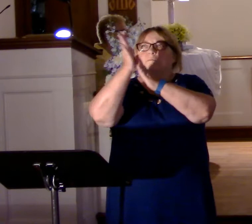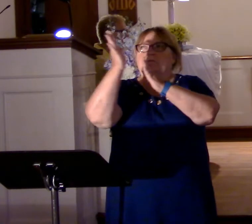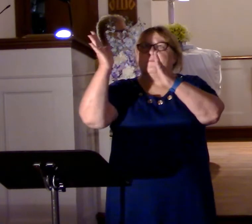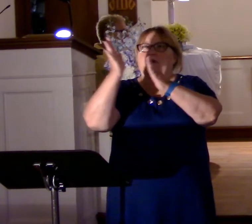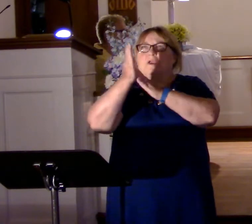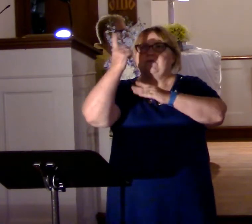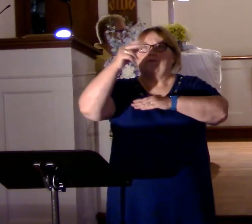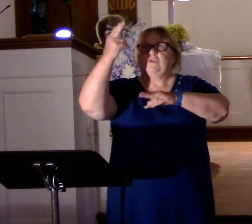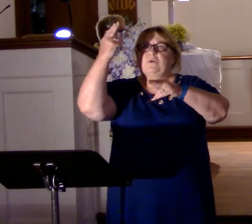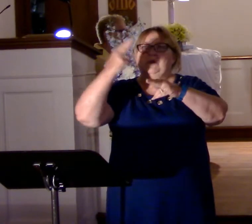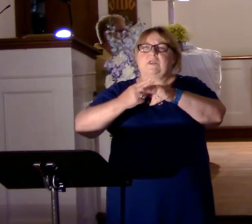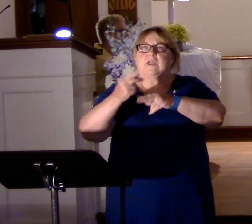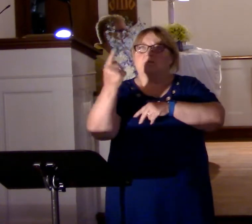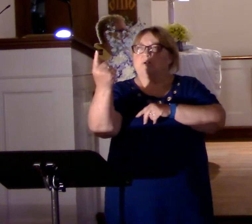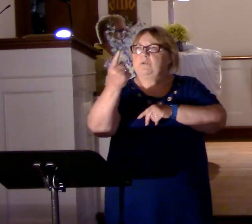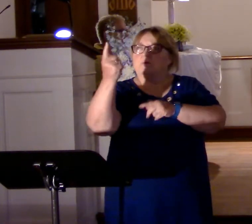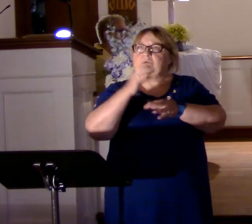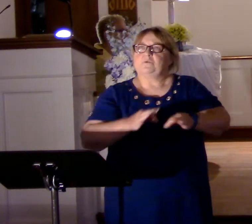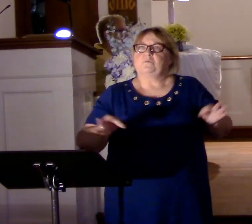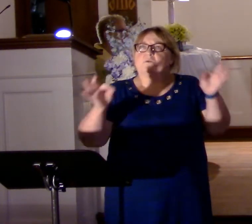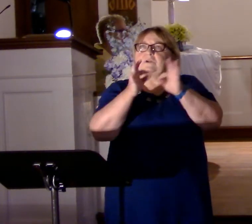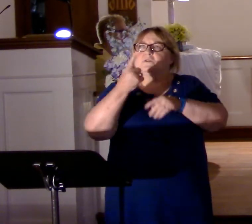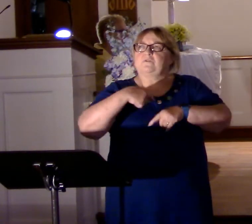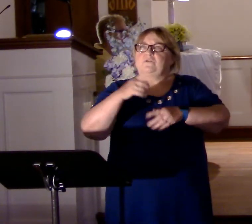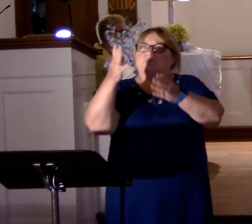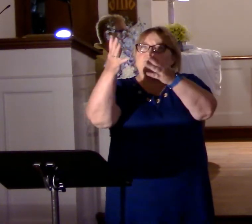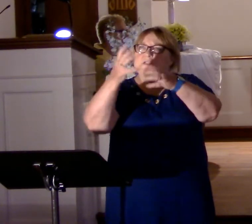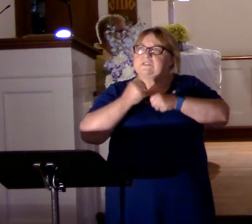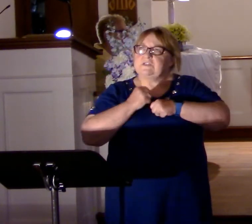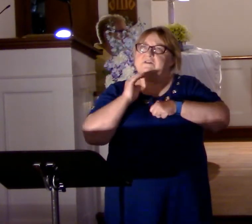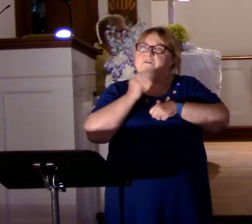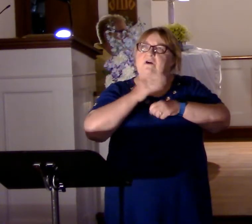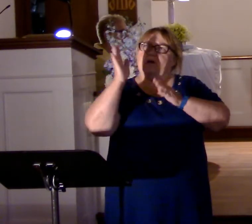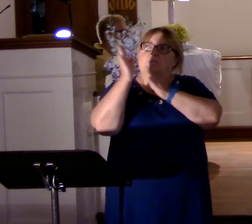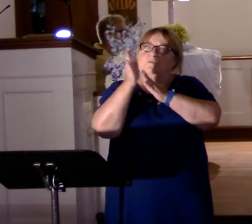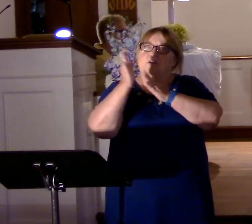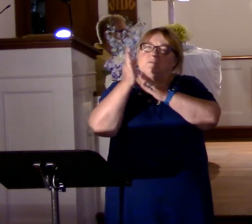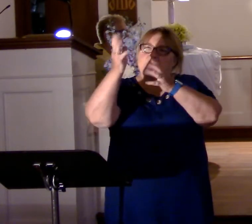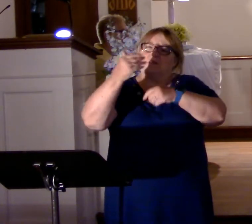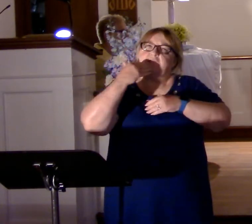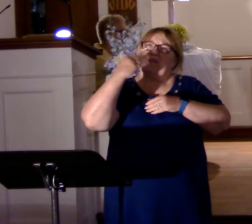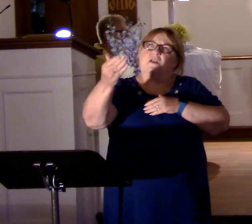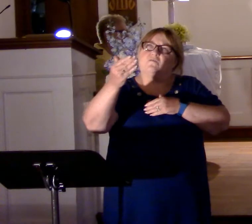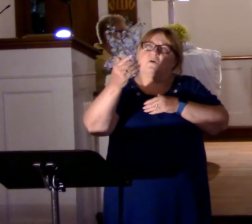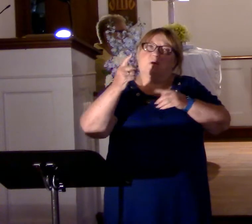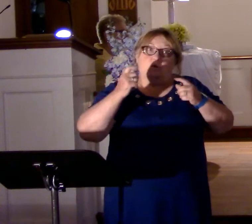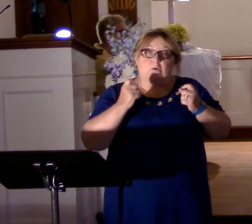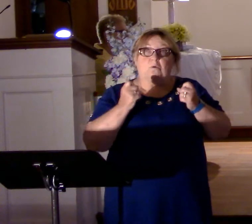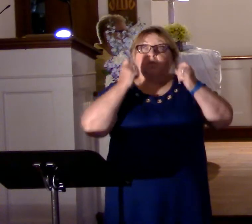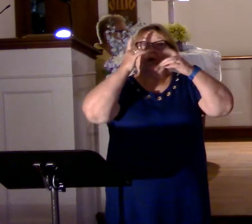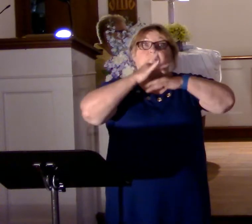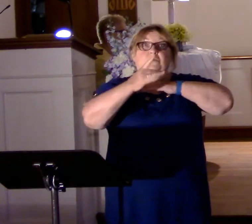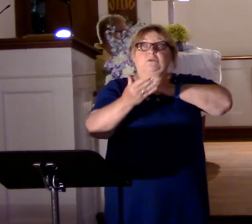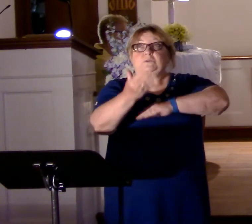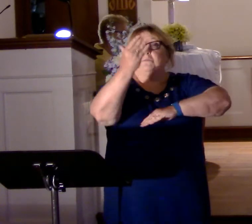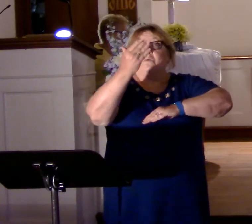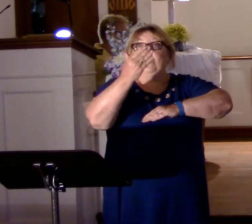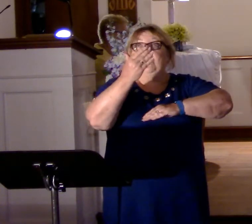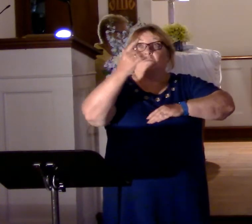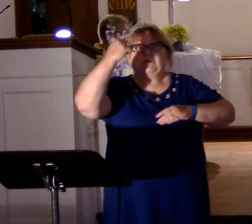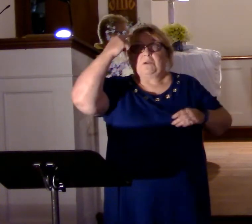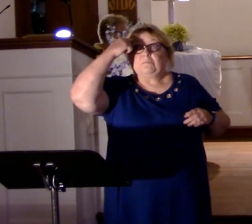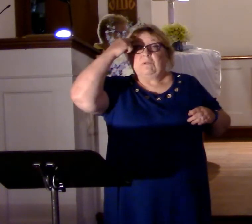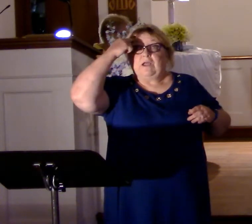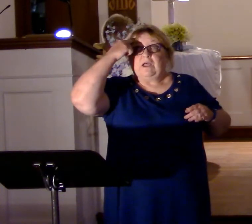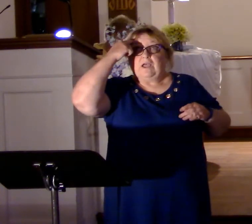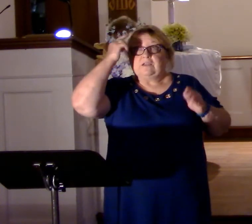praise, for your name alone is worthy to receive our praise. We want to thank you for waking us up early this morning with our